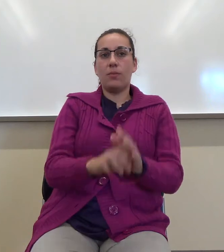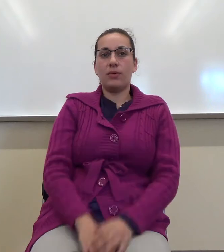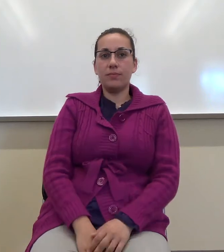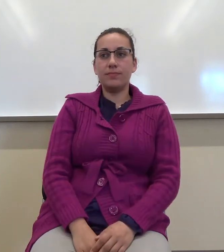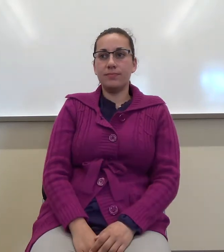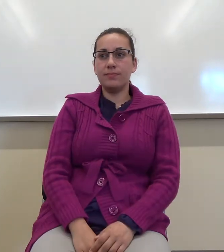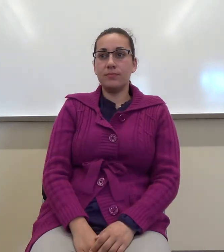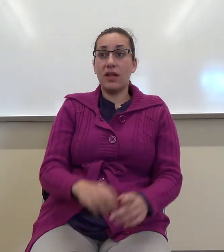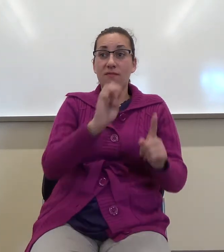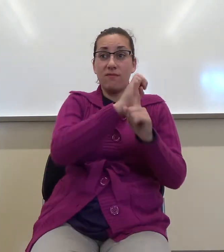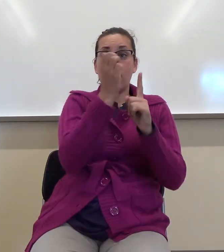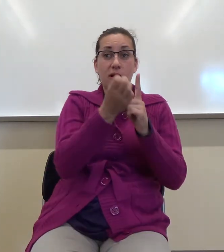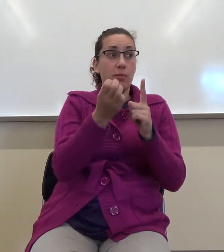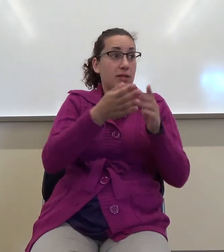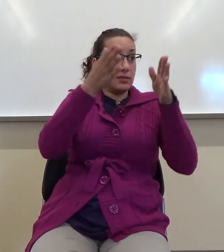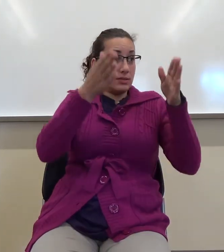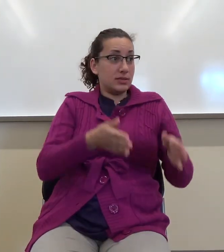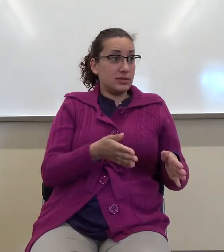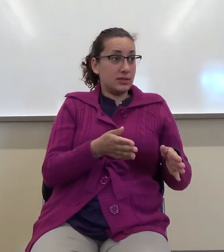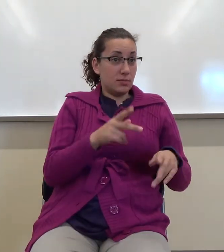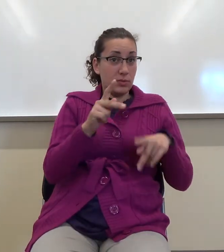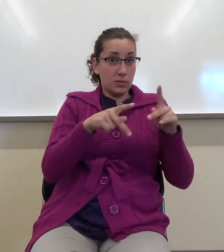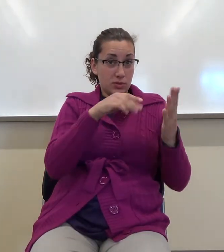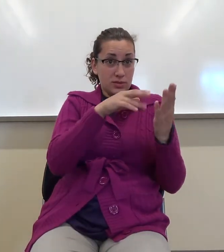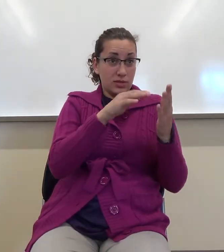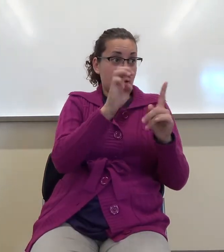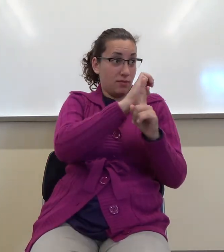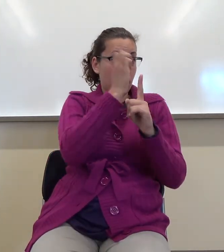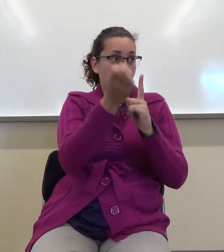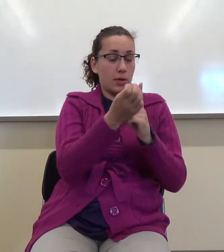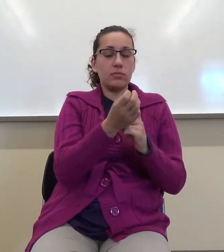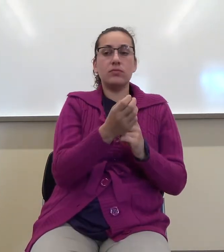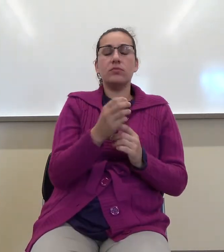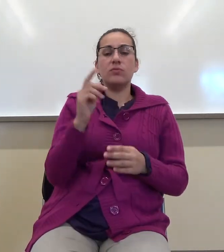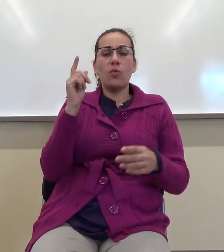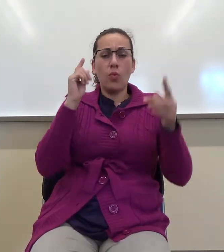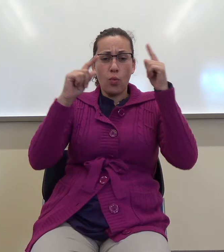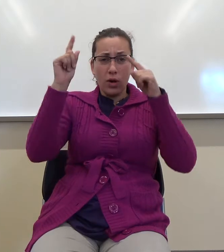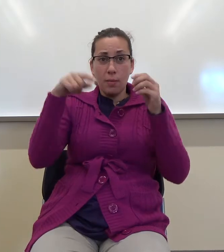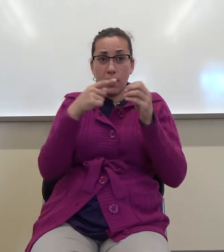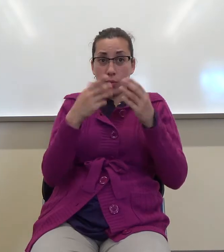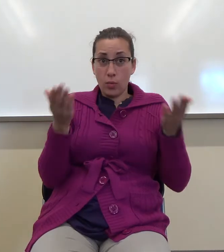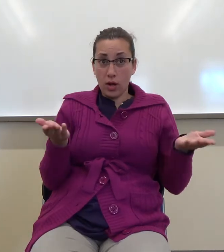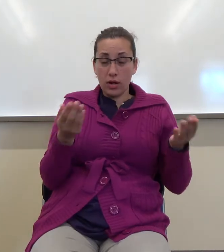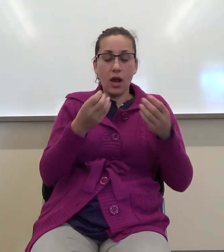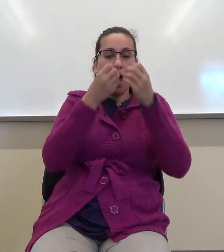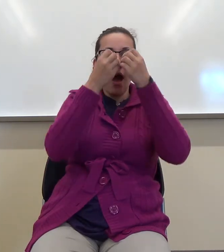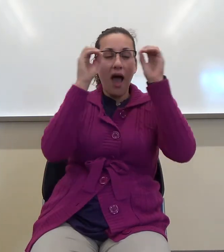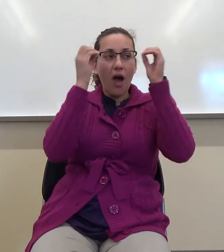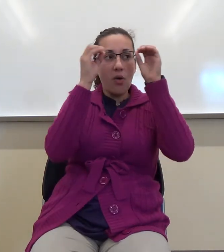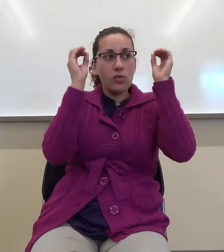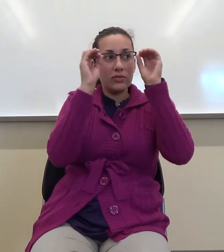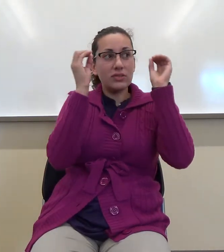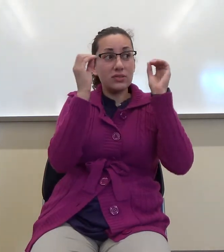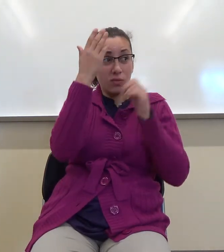Environmentalists are worried that northern spotted owls may not survive if the forests where owls roost continue to disappear.